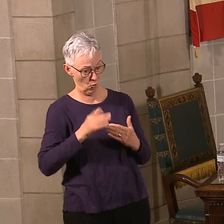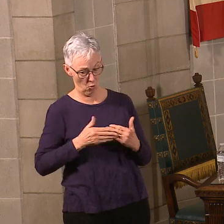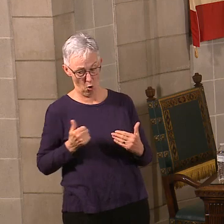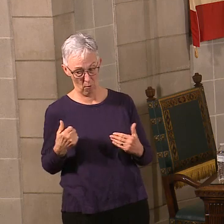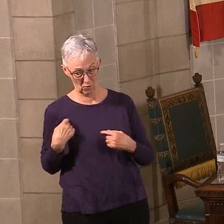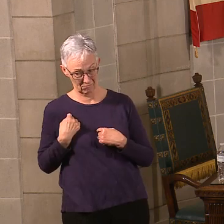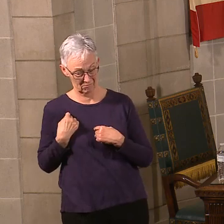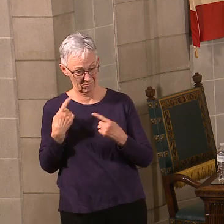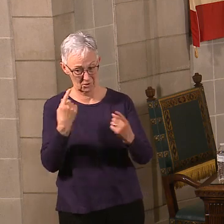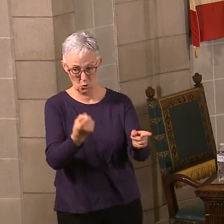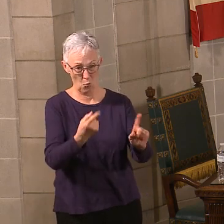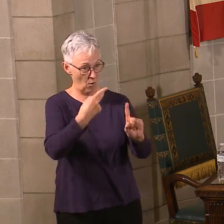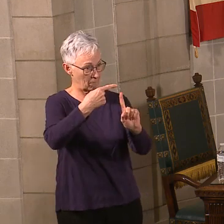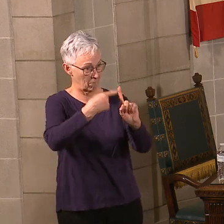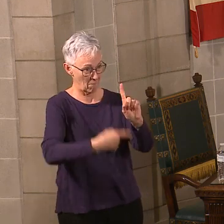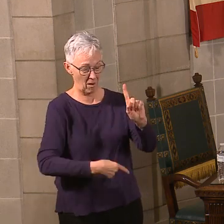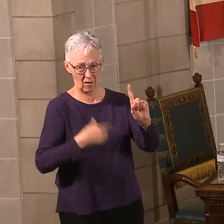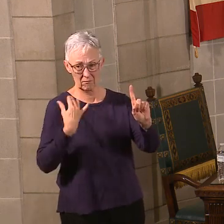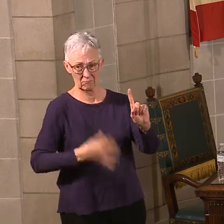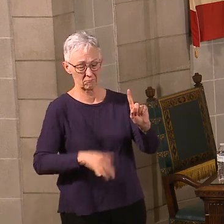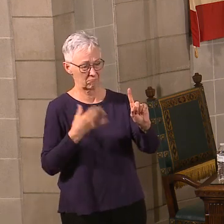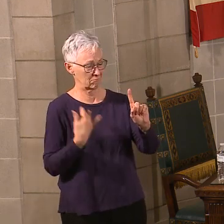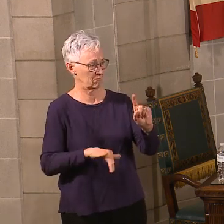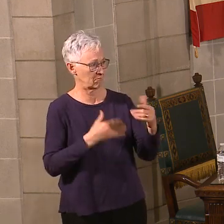So I can't thank them enough, so.